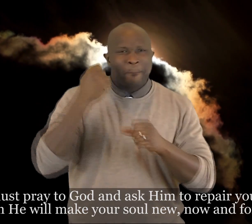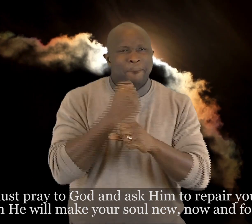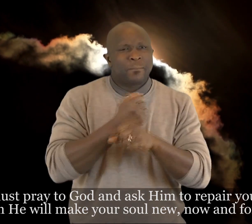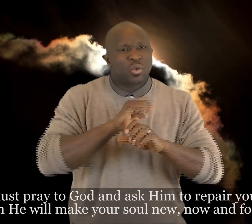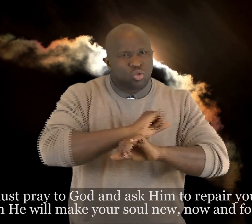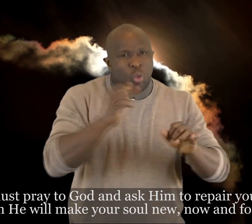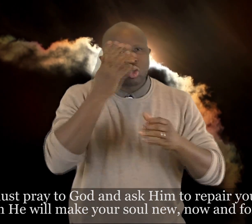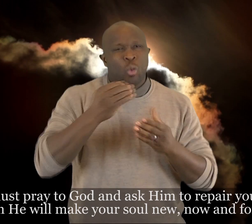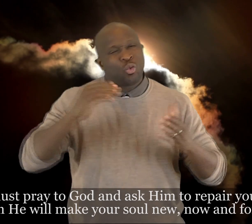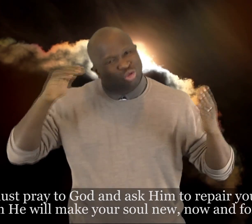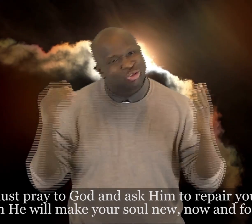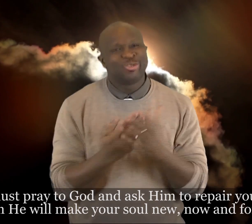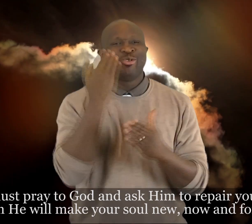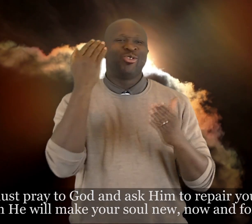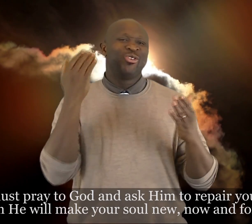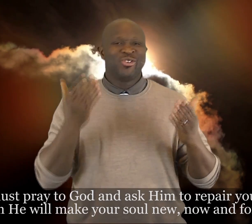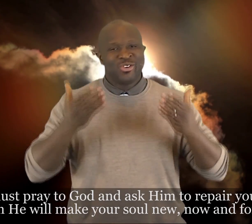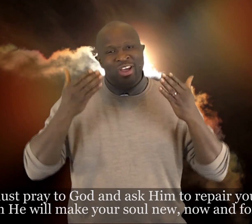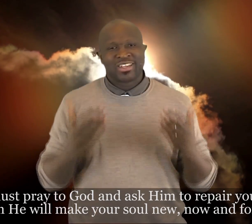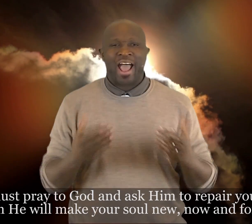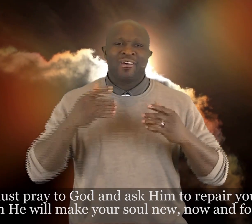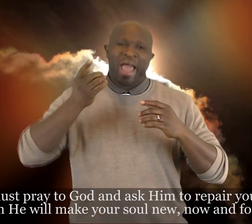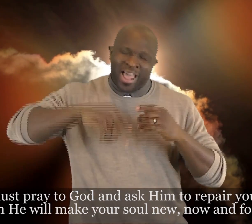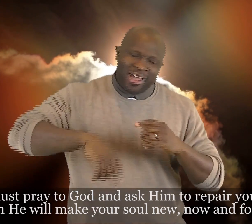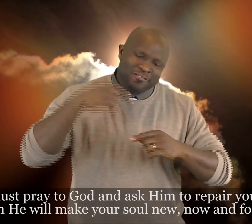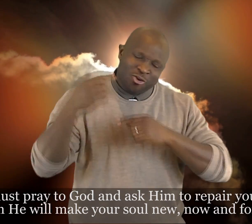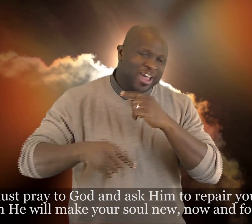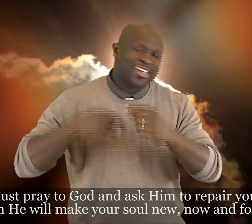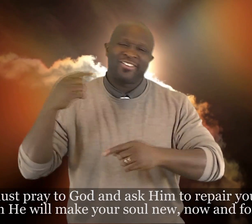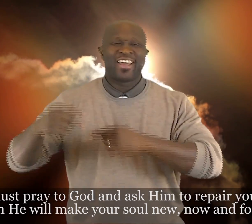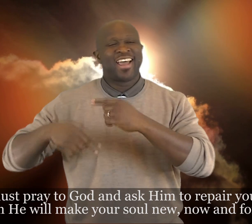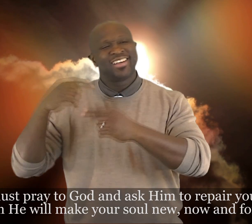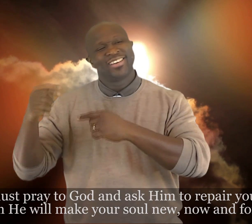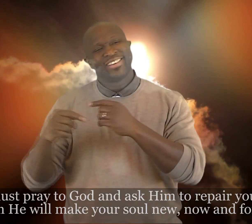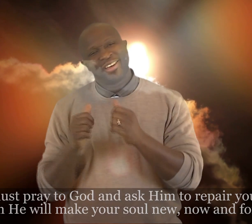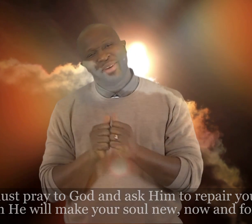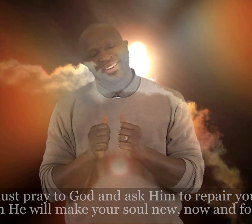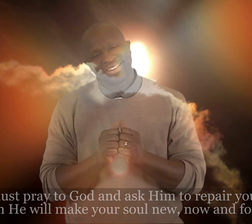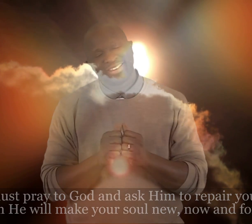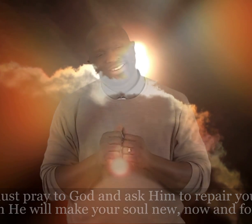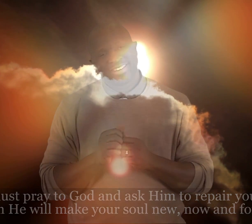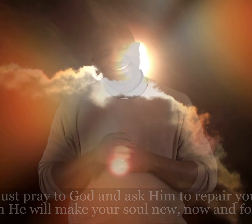yourself to Christ, and you will be made new now and forever.